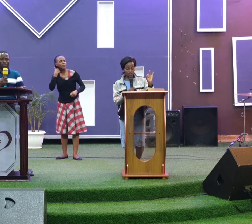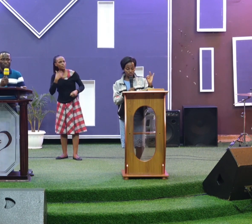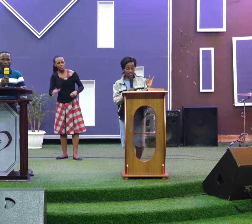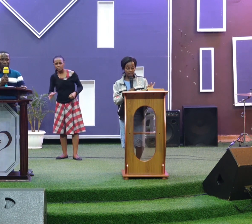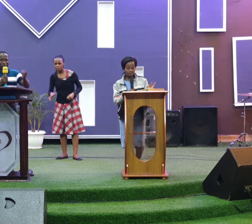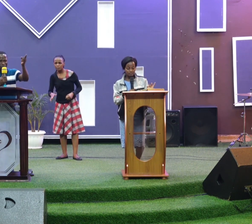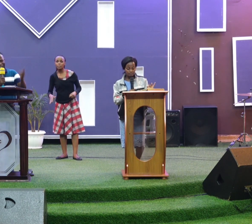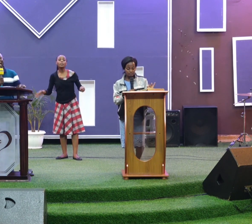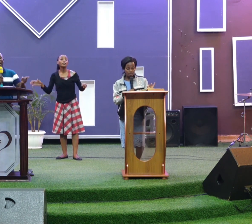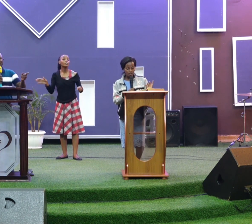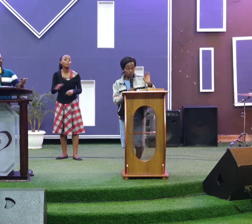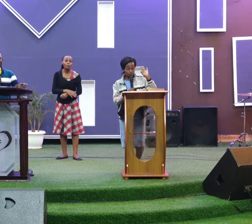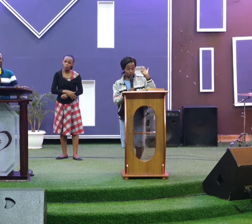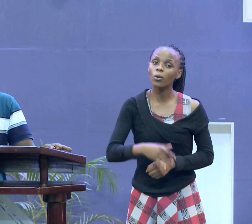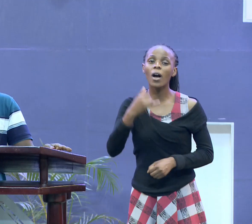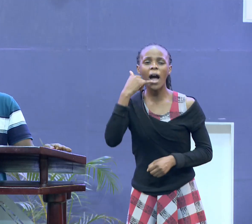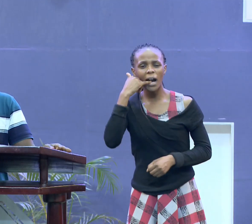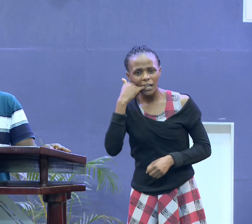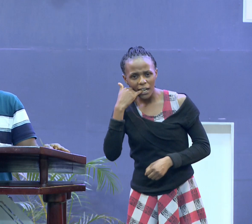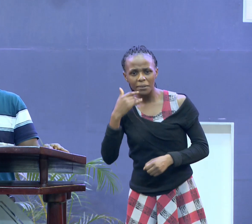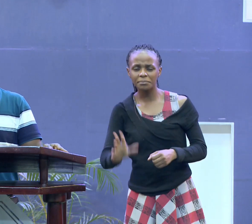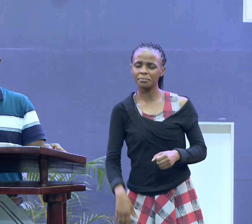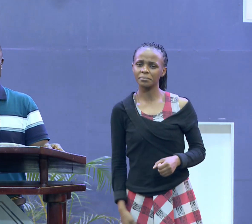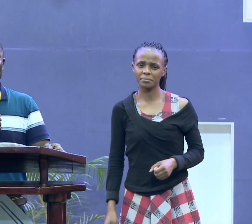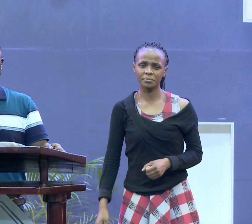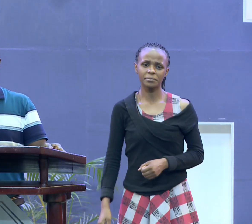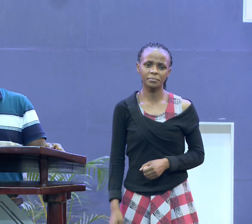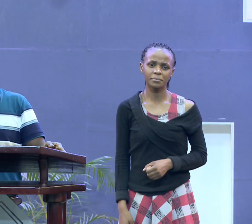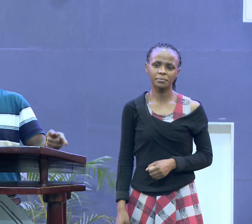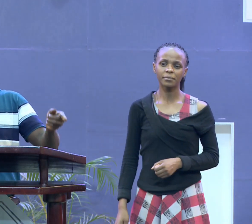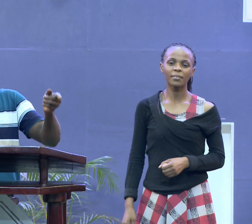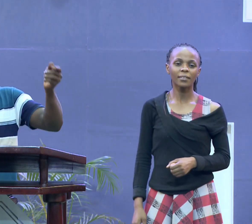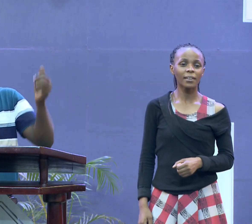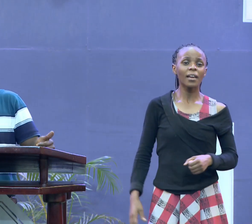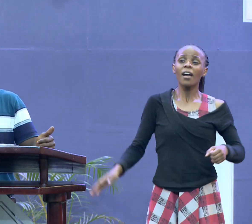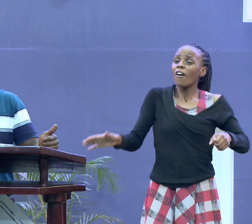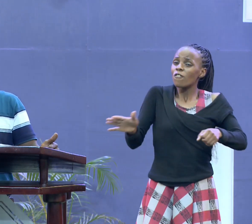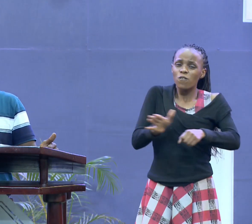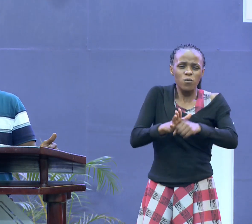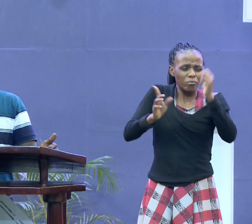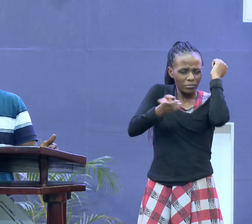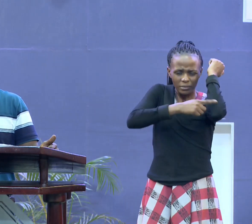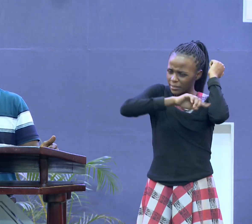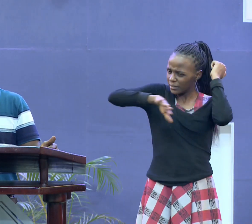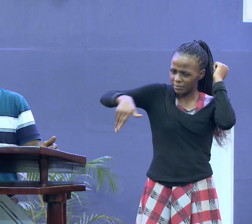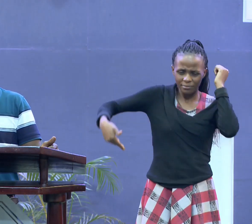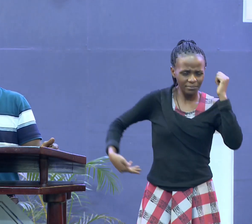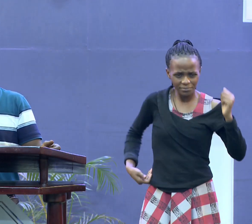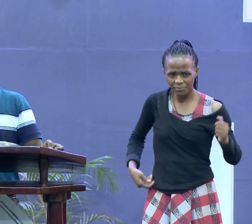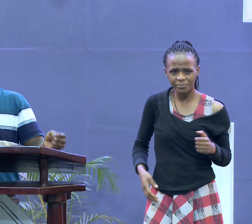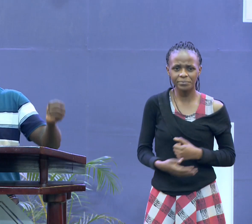of hatred. Gujjudde obutayagaliza. Full of envy. Gujjudde obukaba. Full of